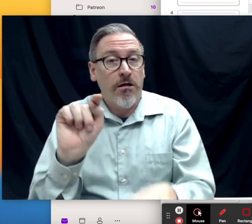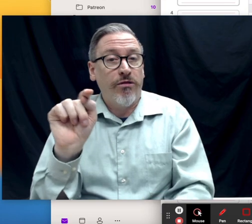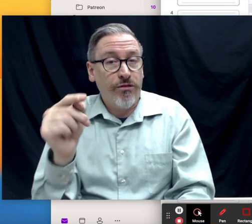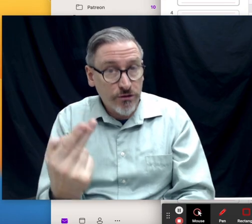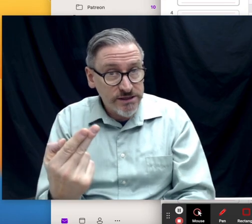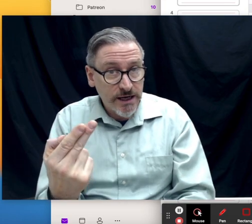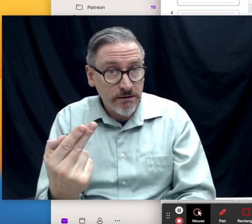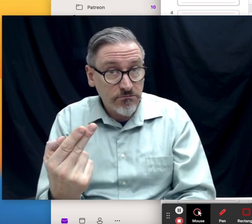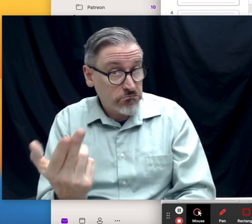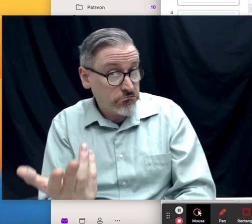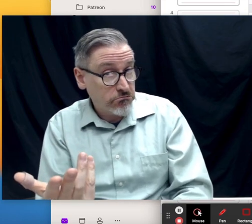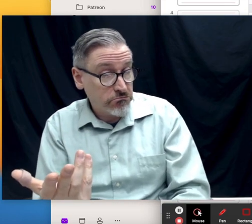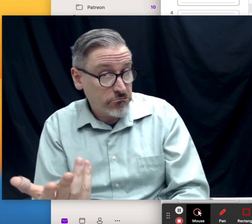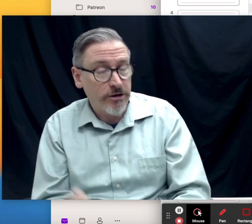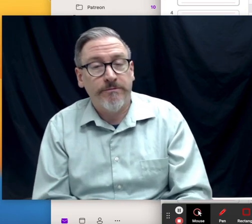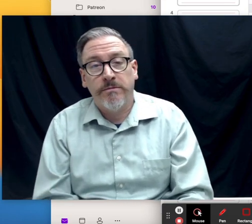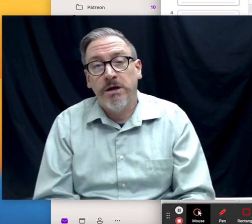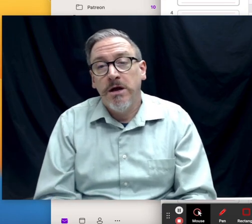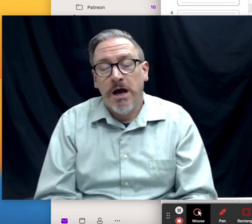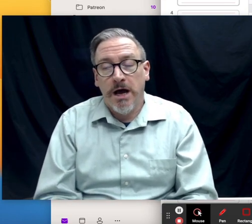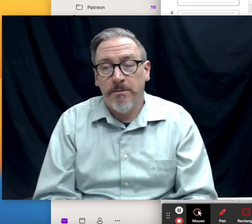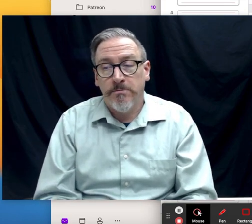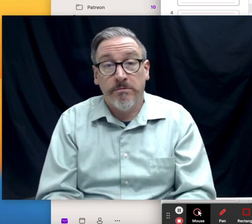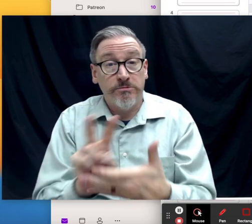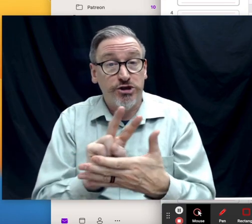week Thursday,